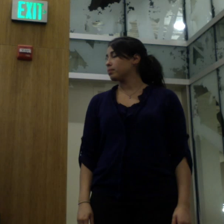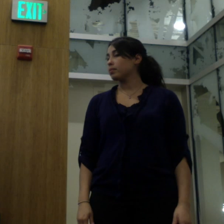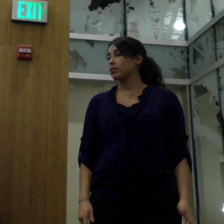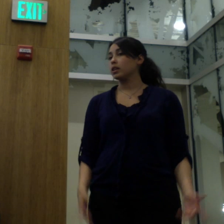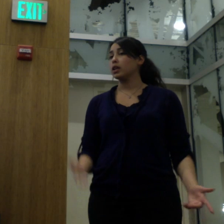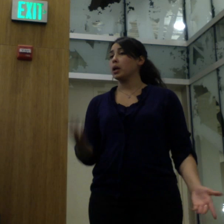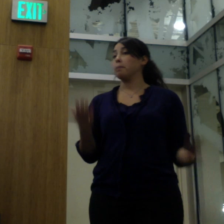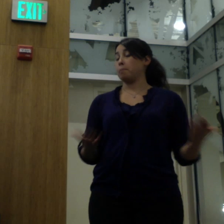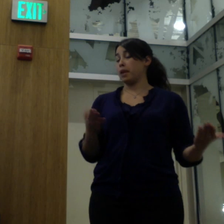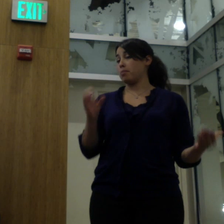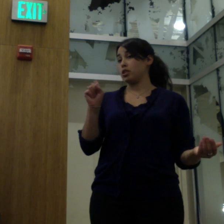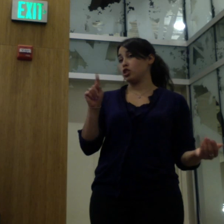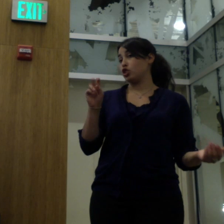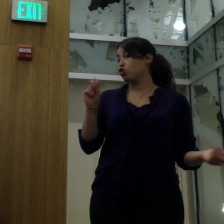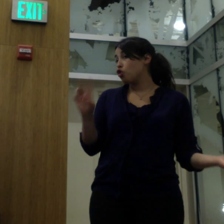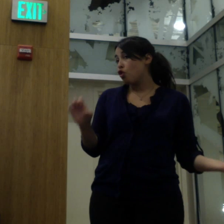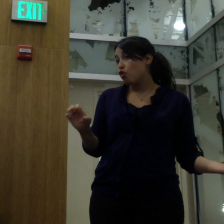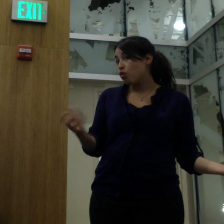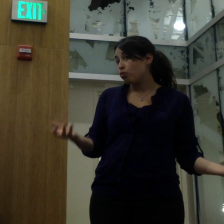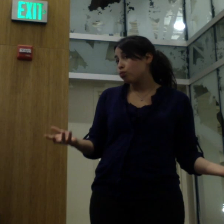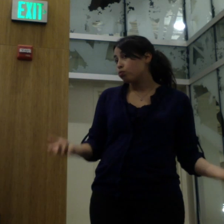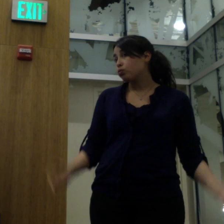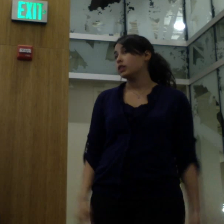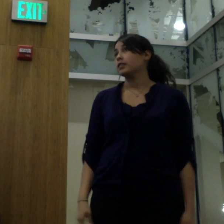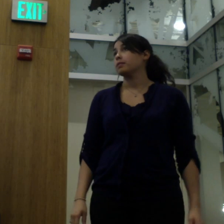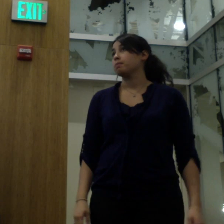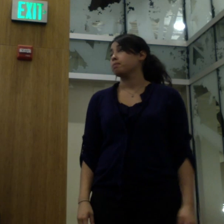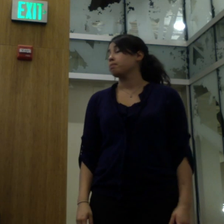Maybe a stove,